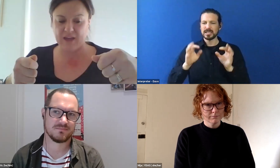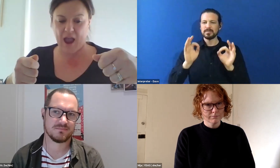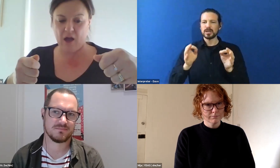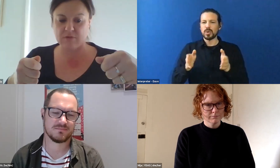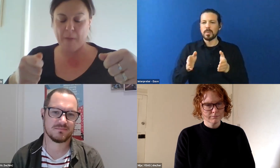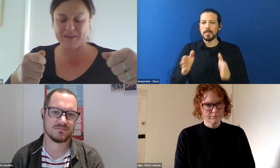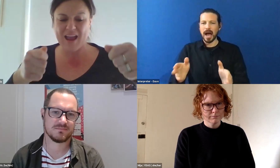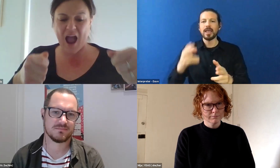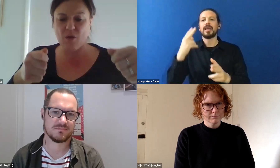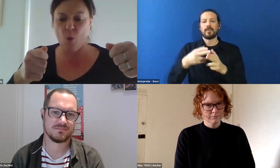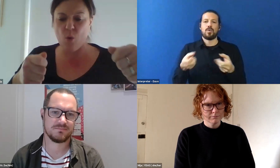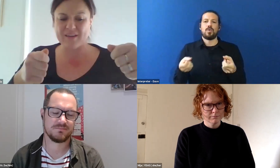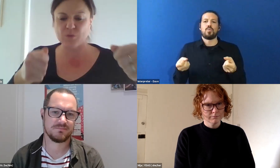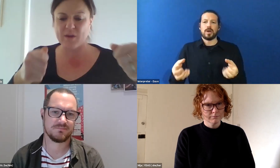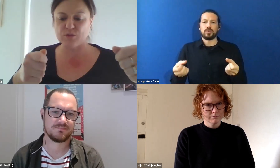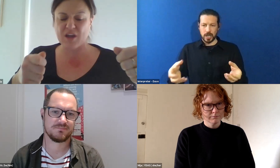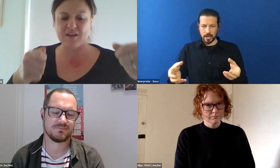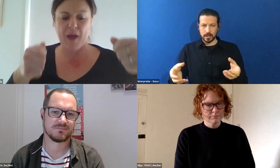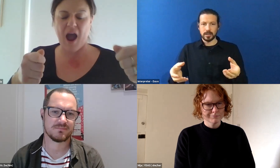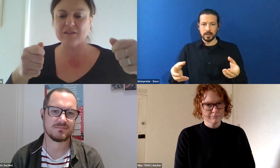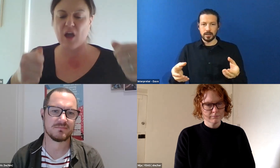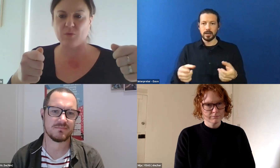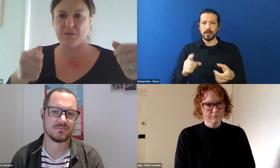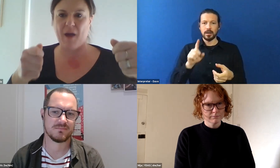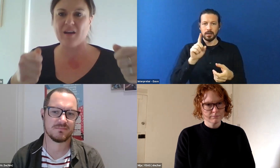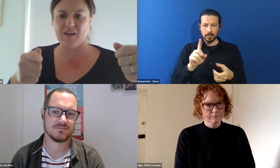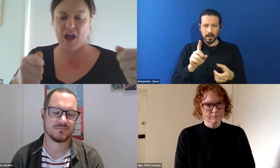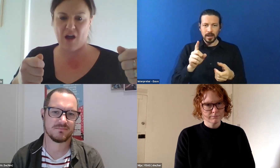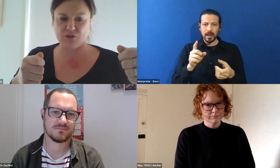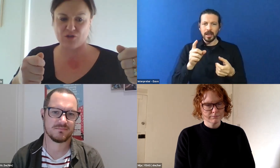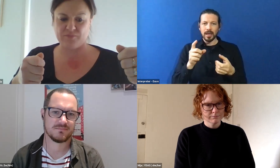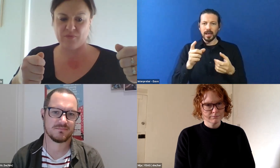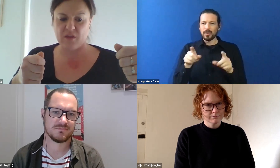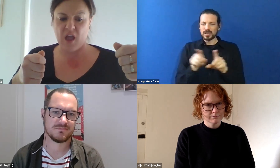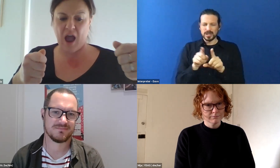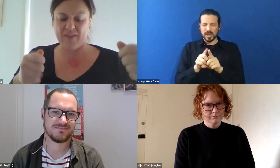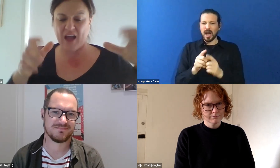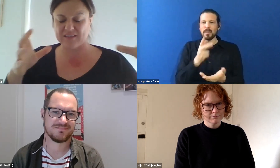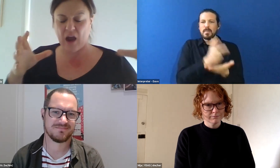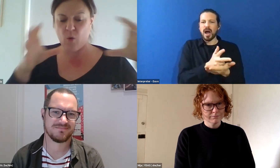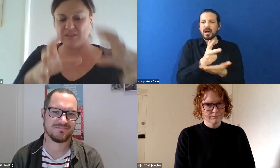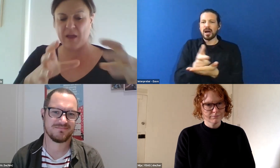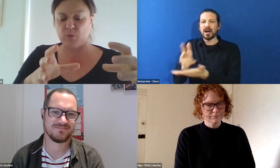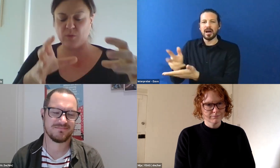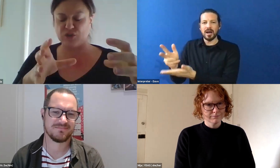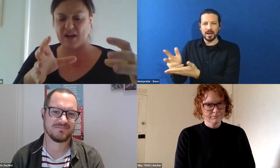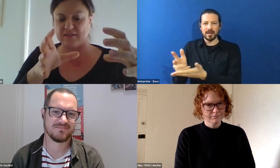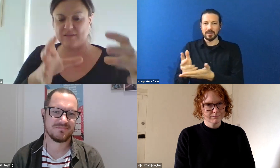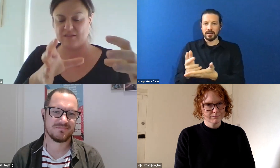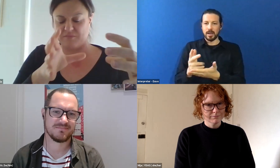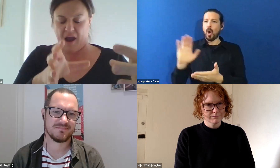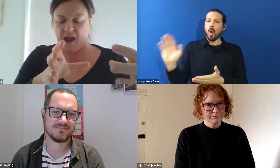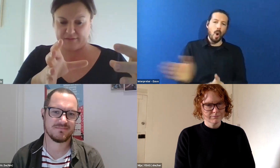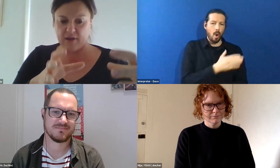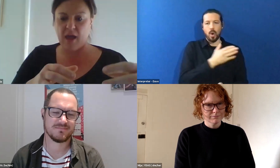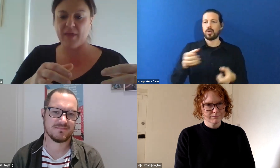wheelchairs down, but they had all these wheelchairs parked like it was a parking garage. And they had stuck all these people with wheelchairs in